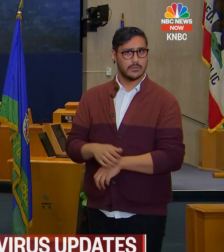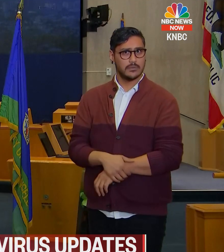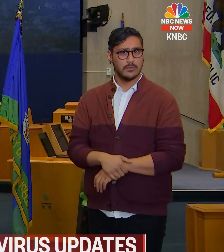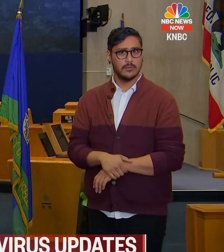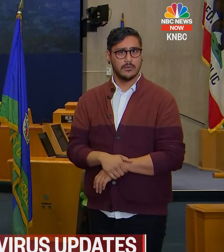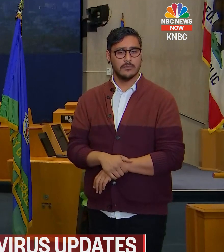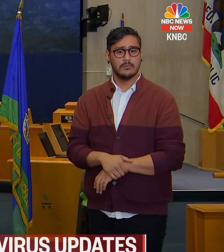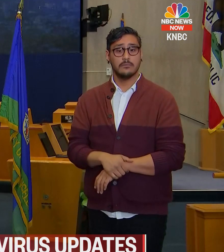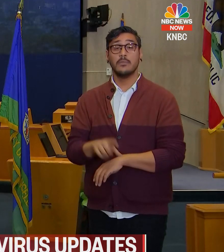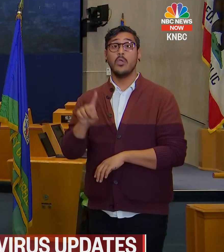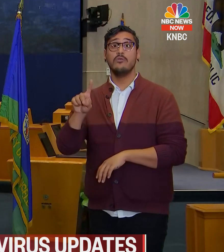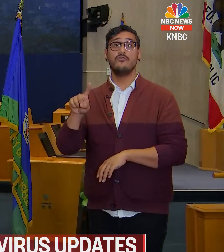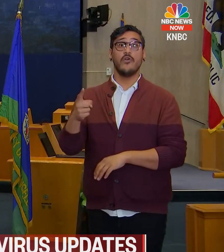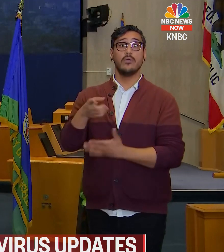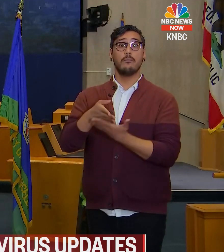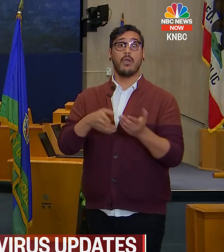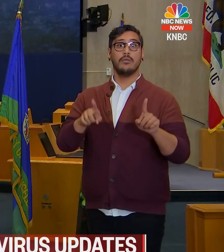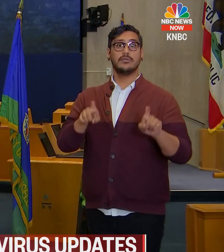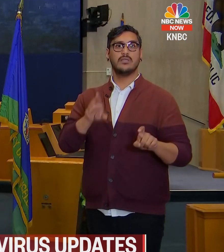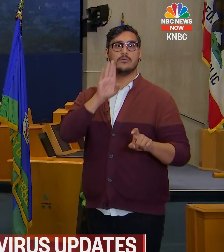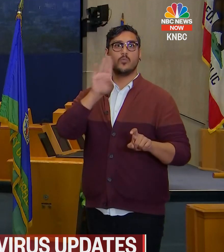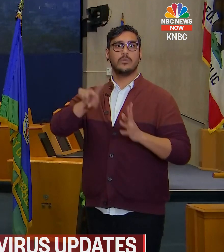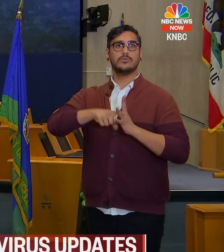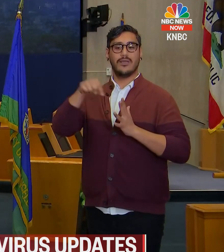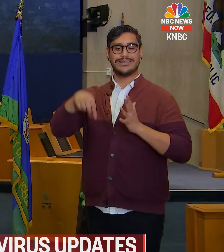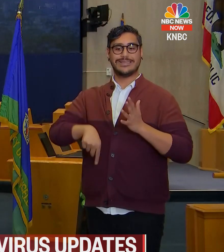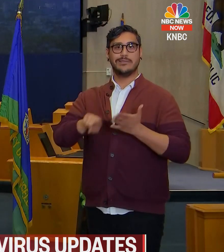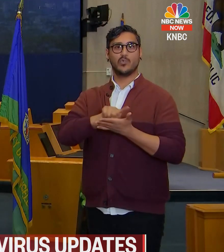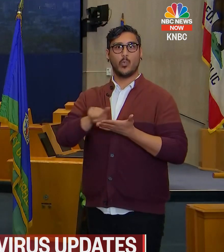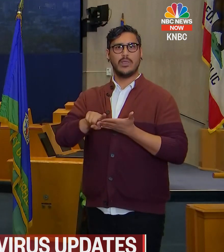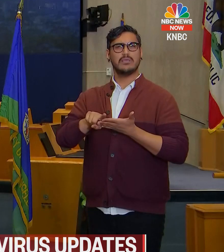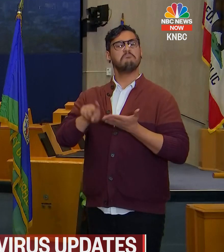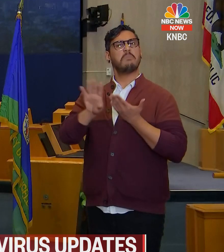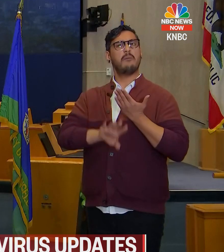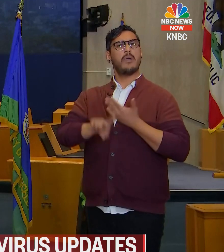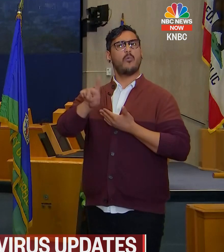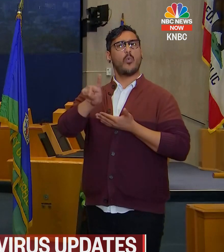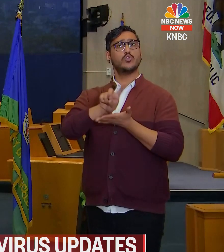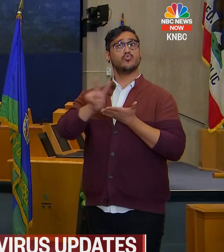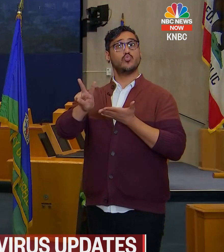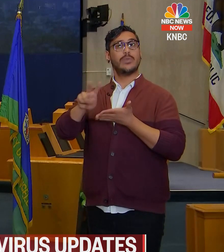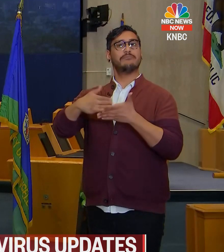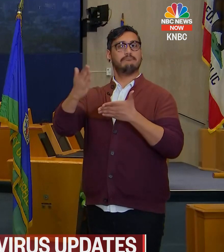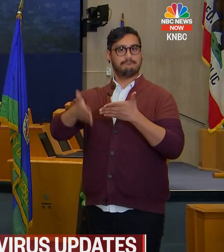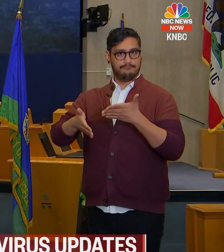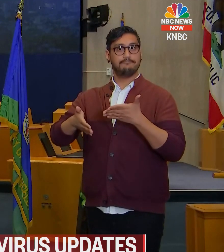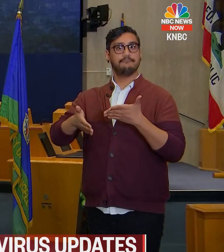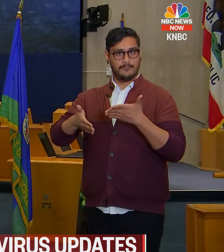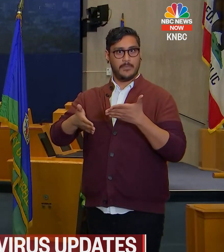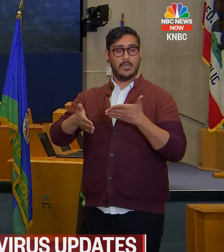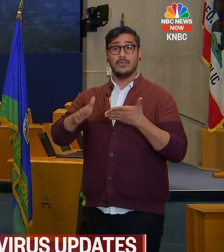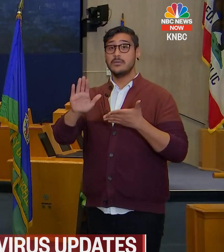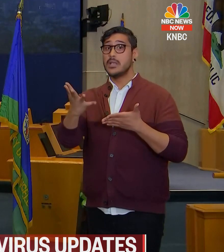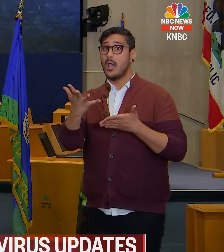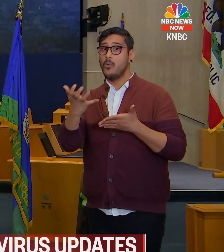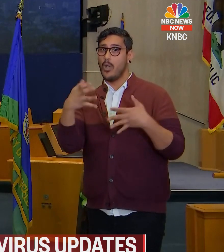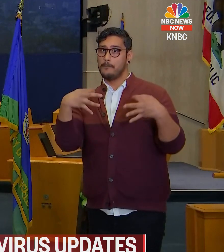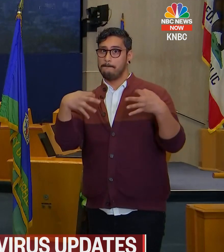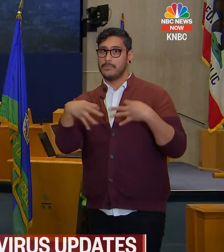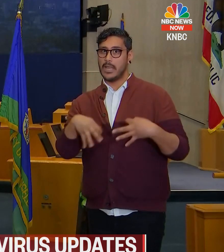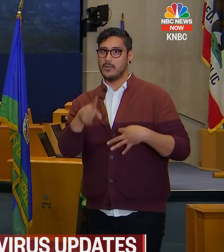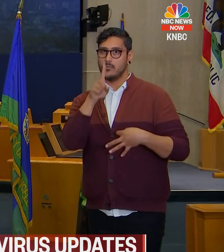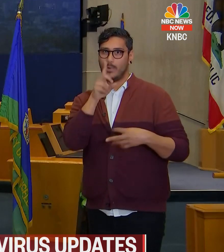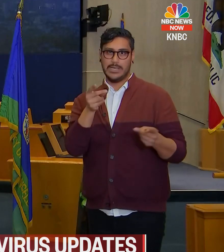The rollout of this first phase of new testing will begin this week, and it will take about 1 to 2 weeks to complete. And I want to go through very quickly